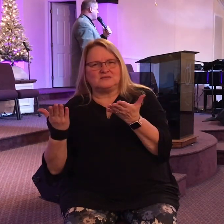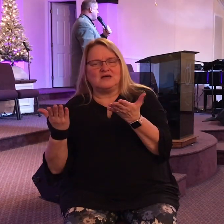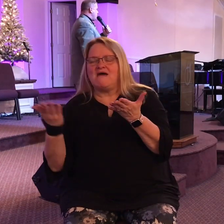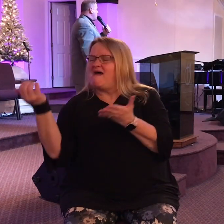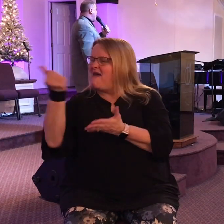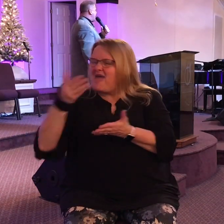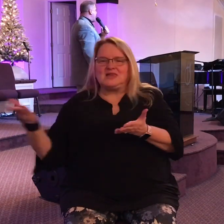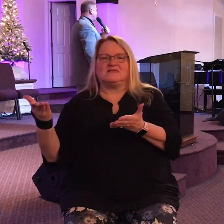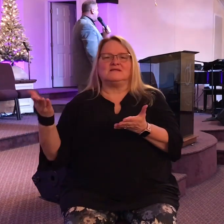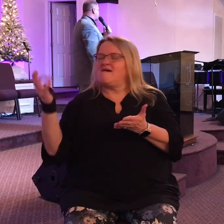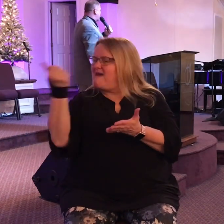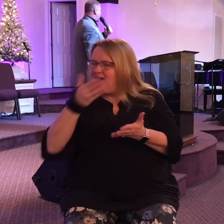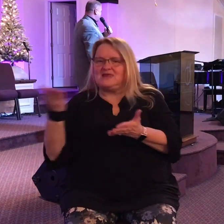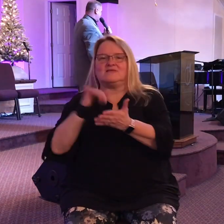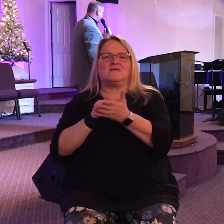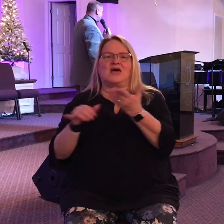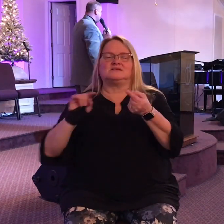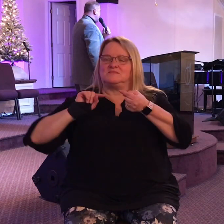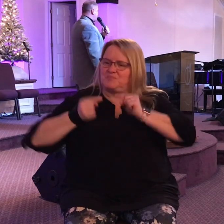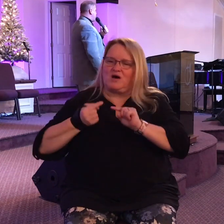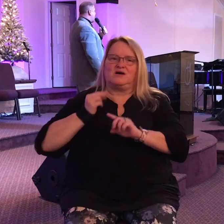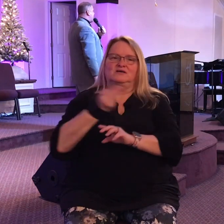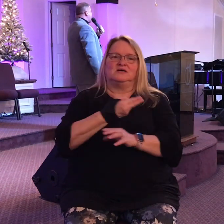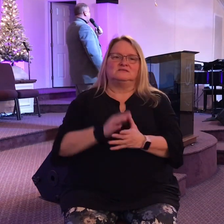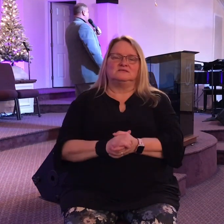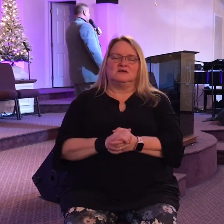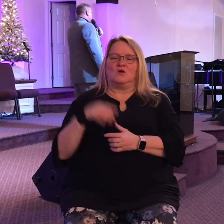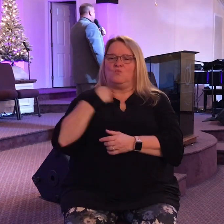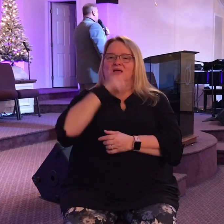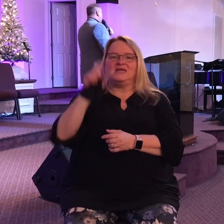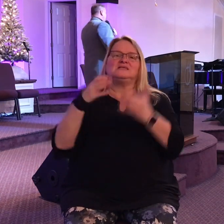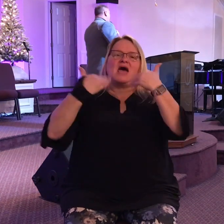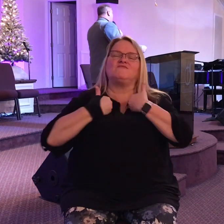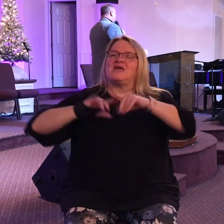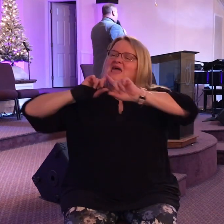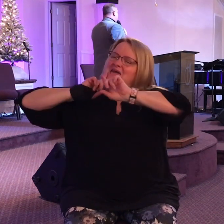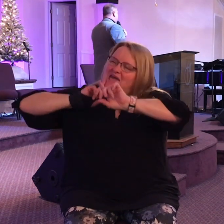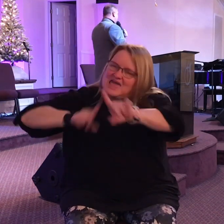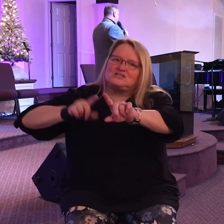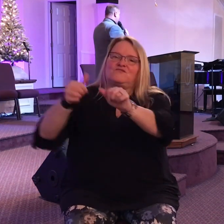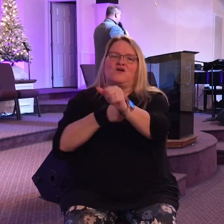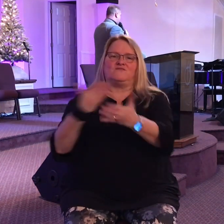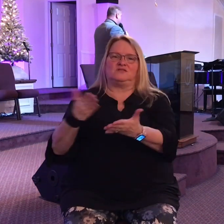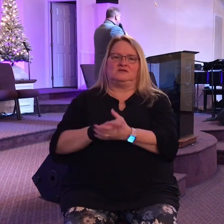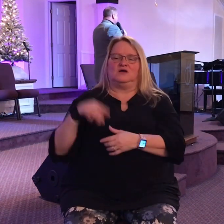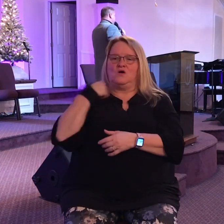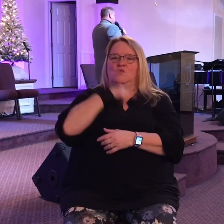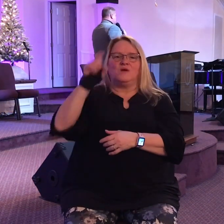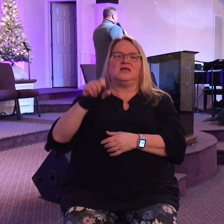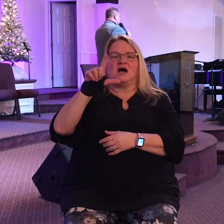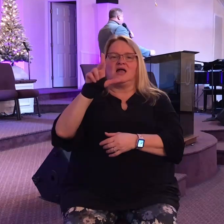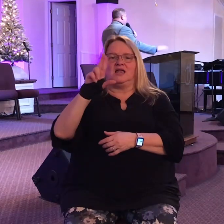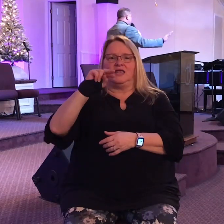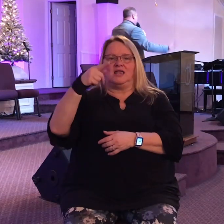you. We ought to have the answer to everything. If you're sick in your lungs, we ought to have a lung doctor. If